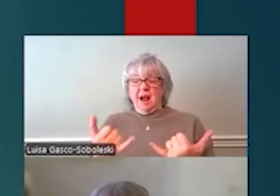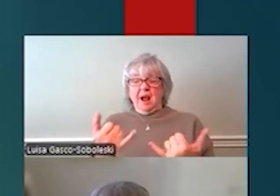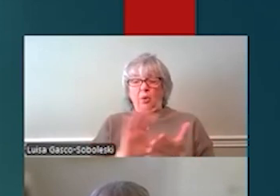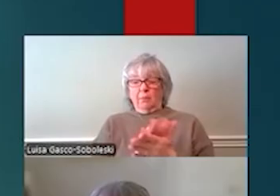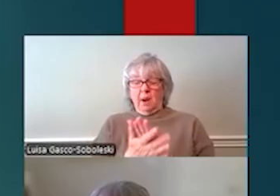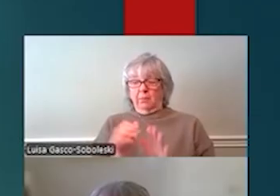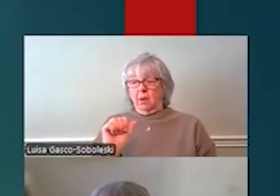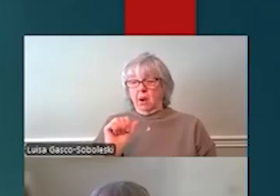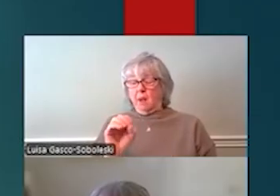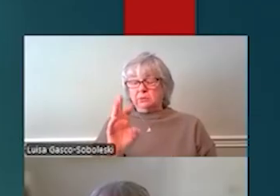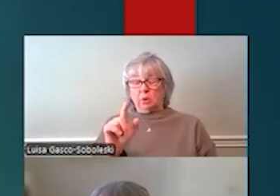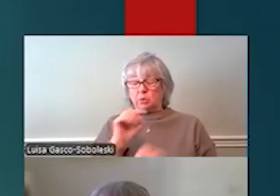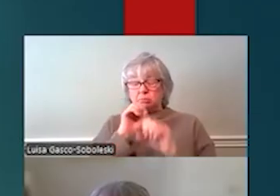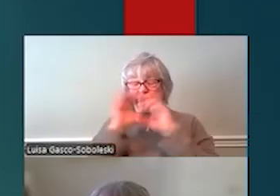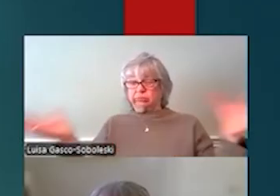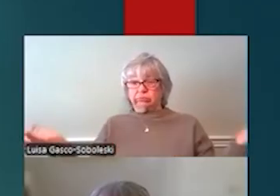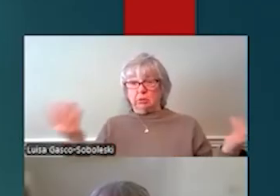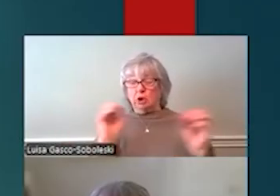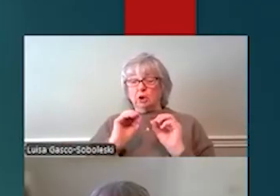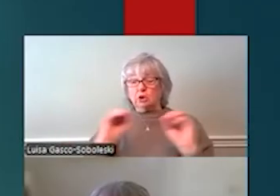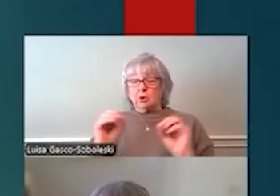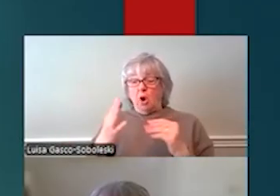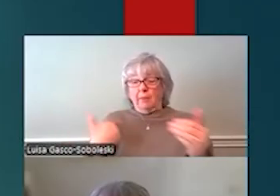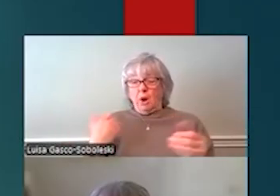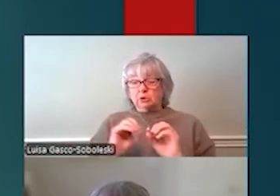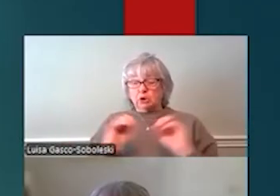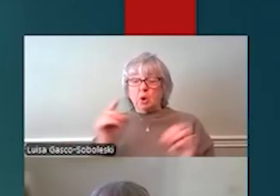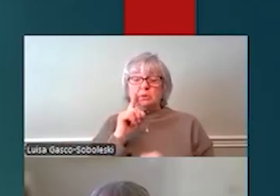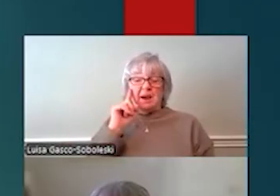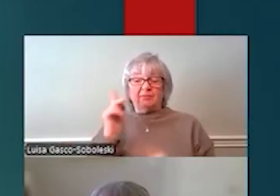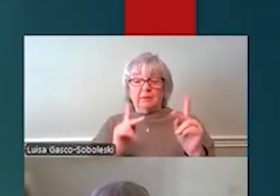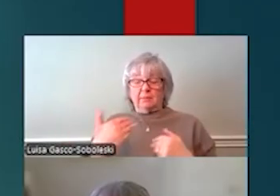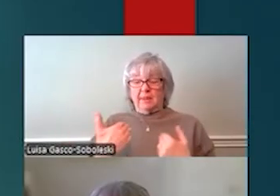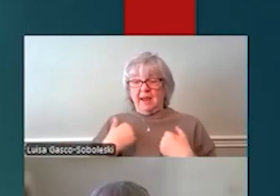it has then changed to the TDD, and